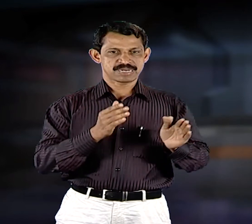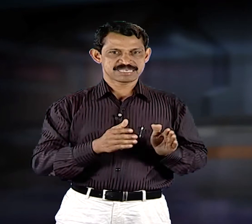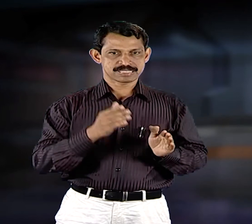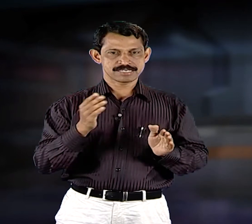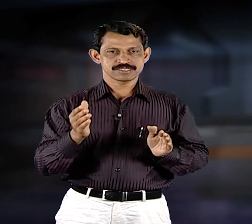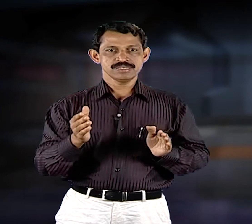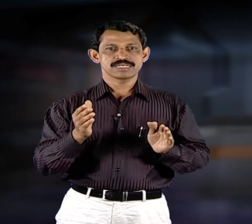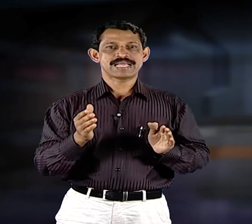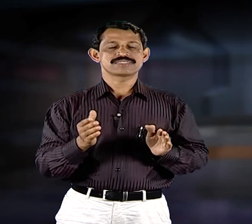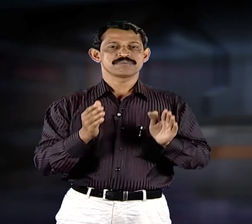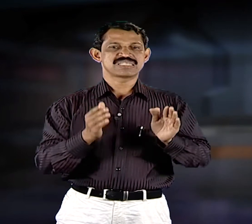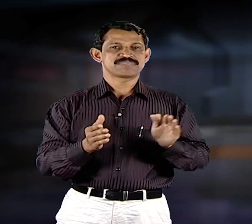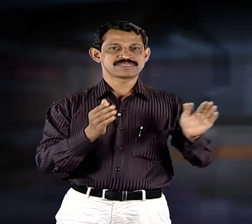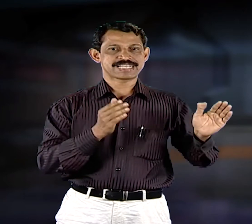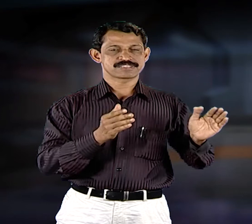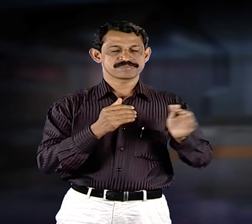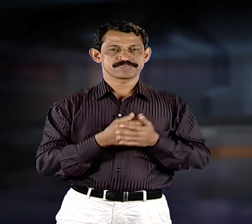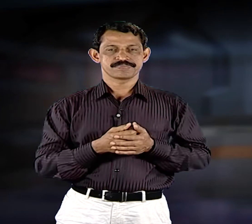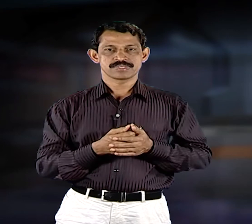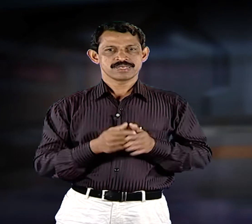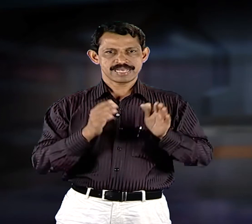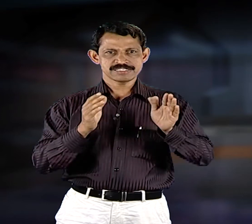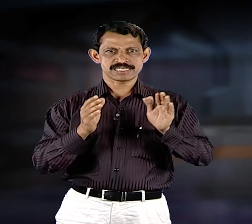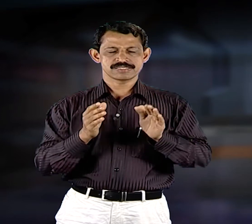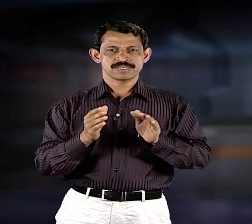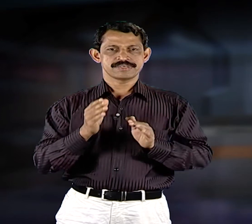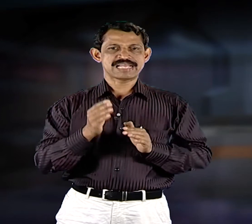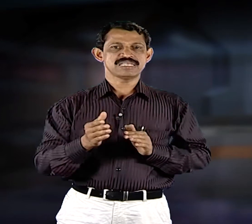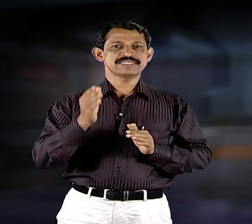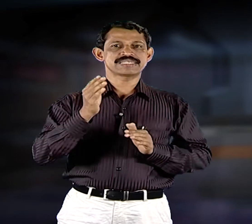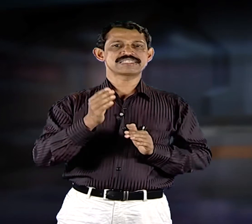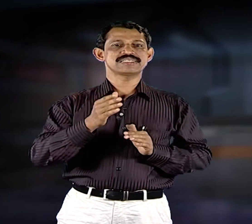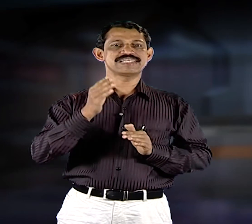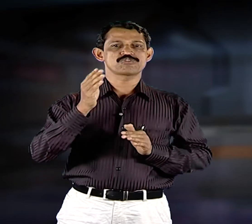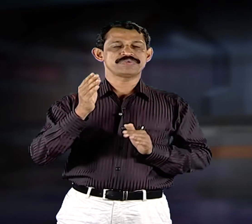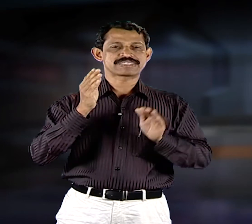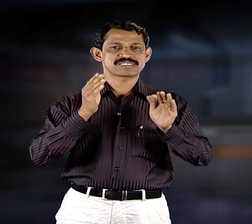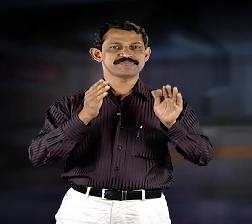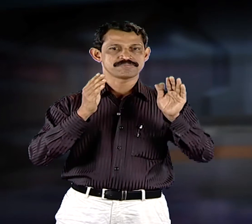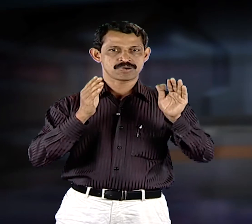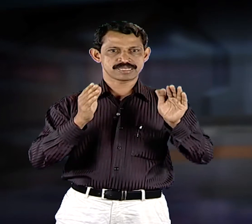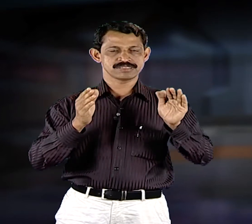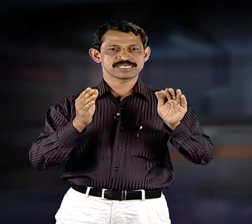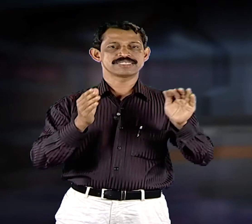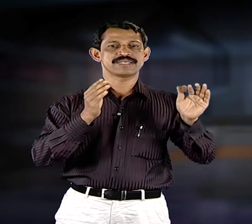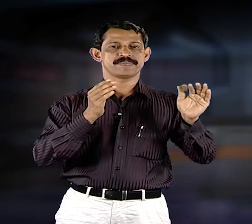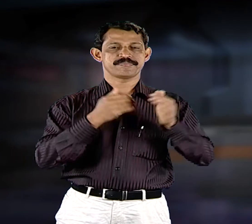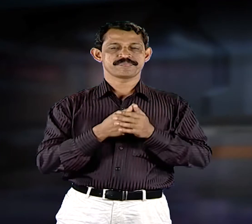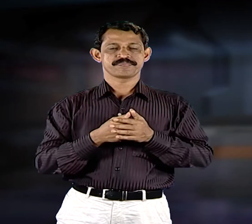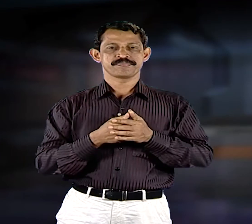multiple culture and multiple sects. As such, national integration is of extreme importance in India.